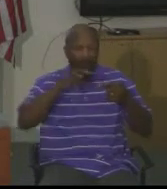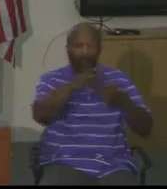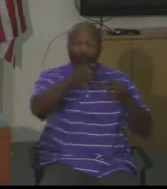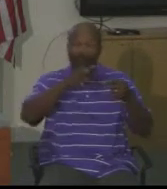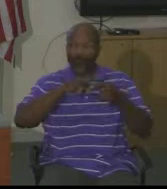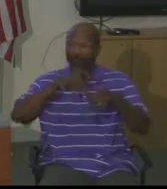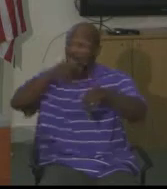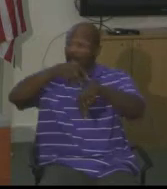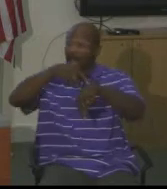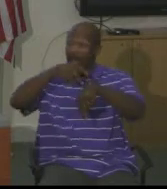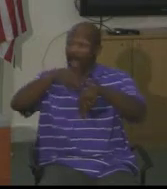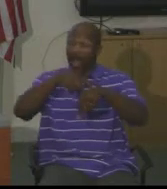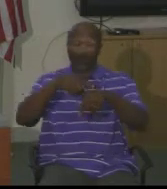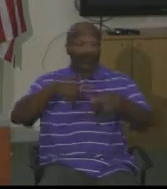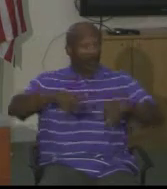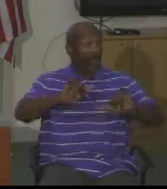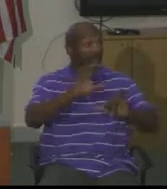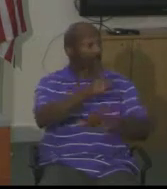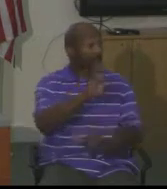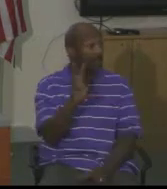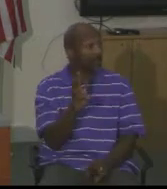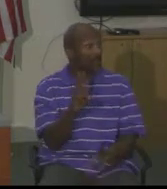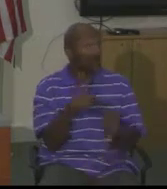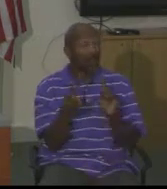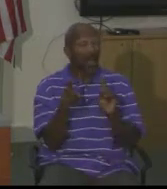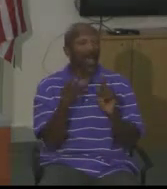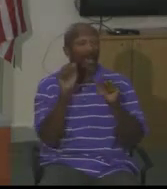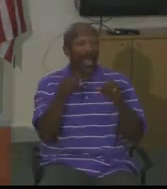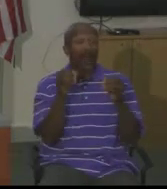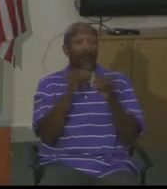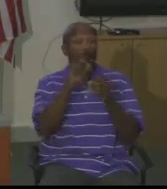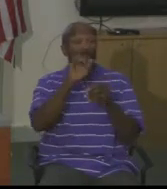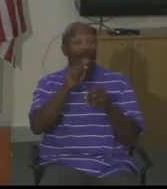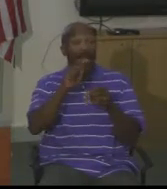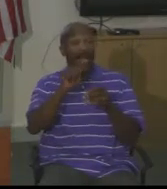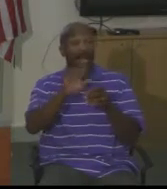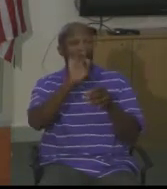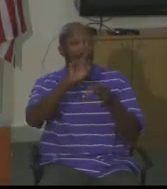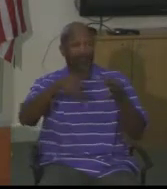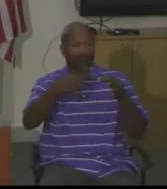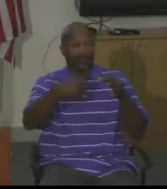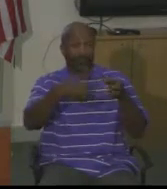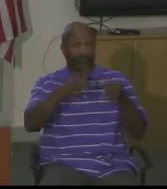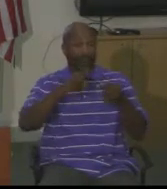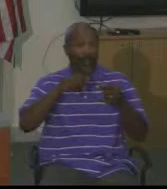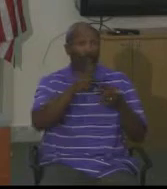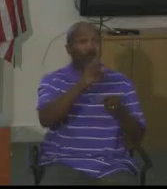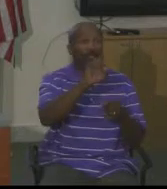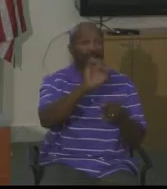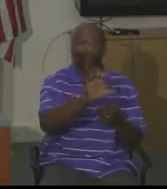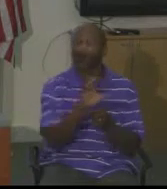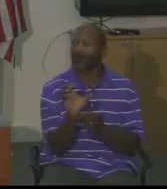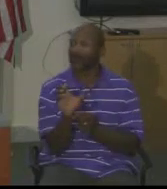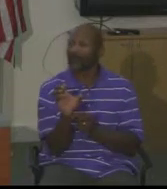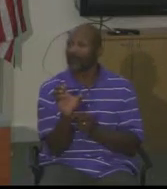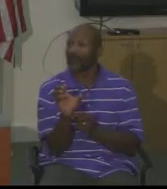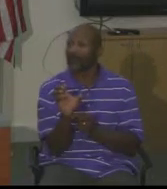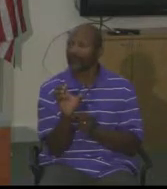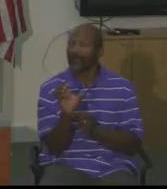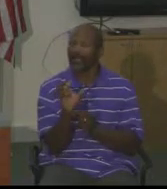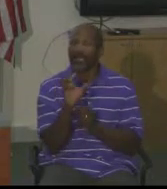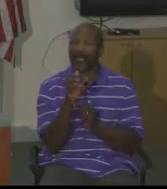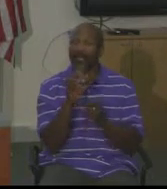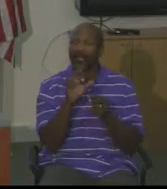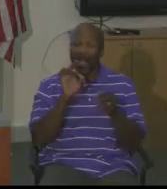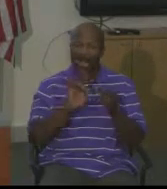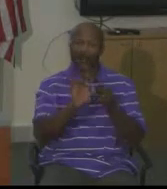clock rate was still 66 megahertz, they were able to do 8 transfers for each clock cycle to get